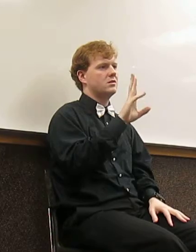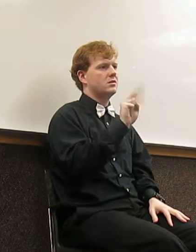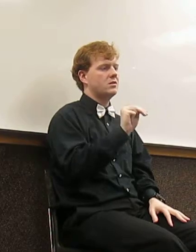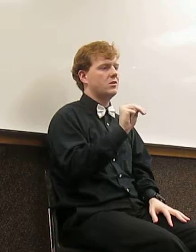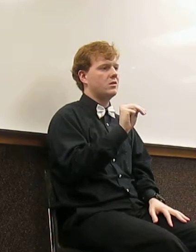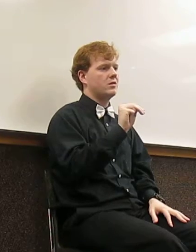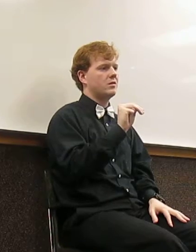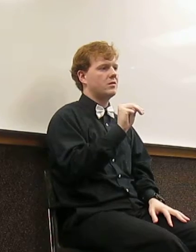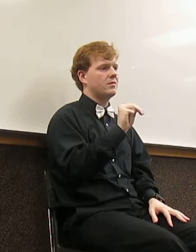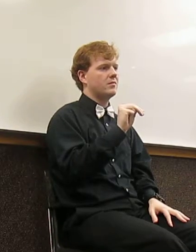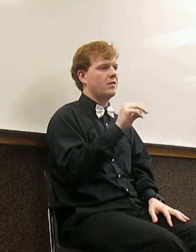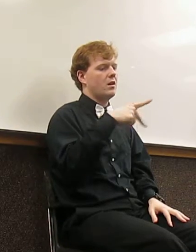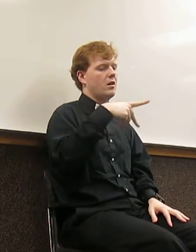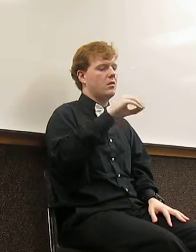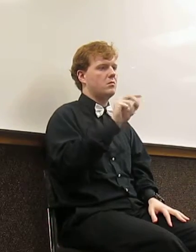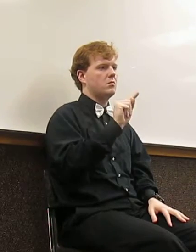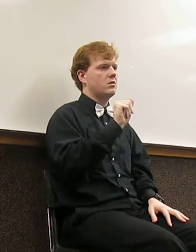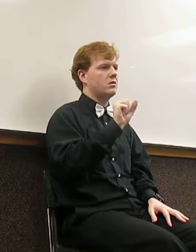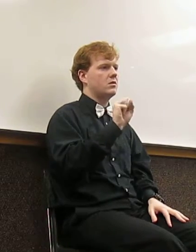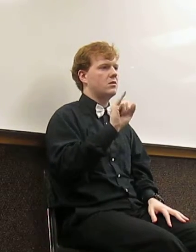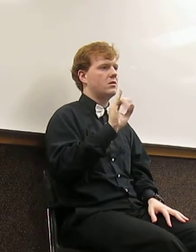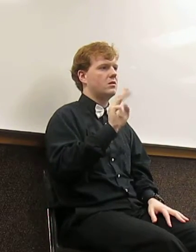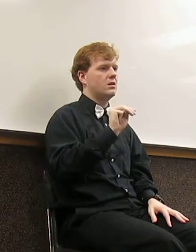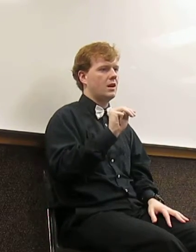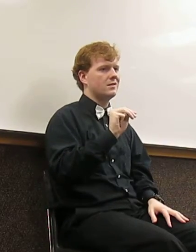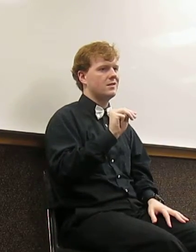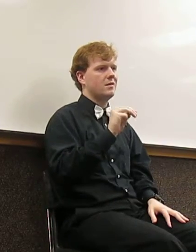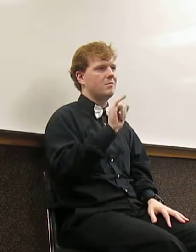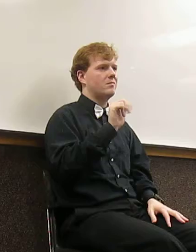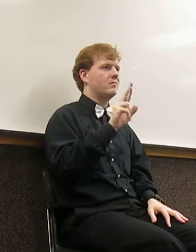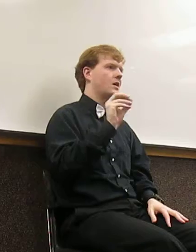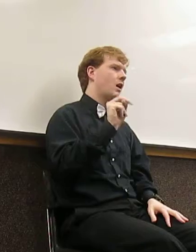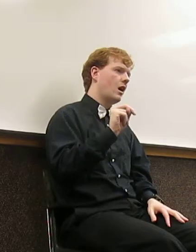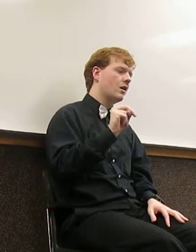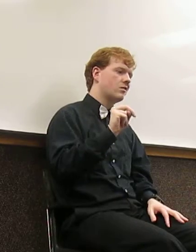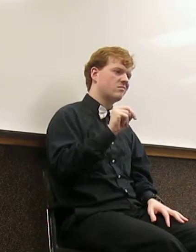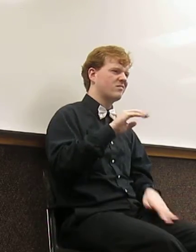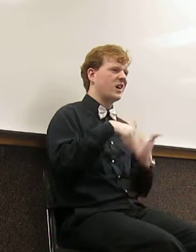Yeah, here's calcium, iron, potassium. Those are all minerals that we find in foods.